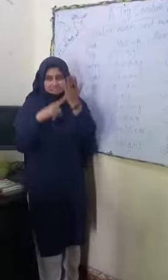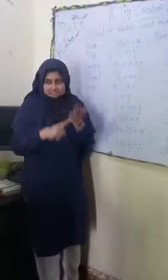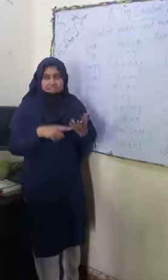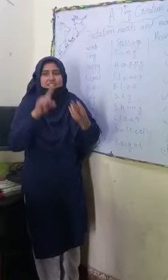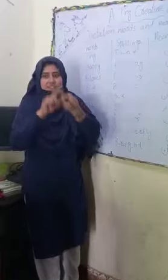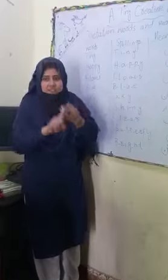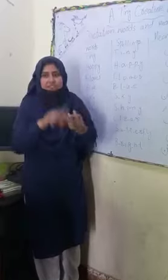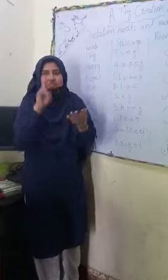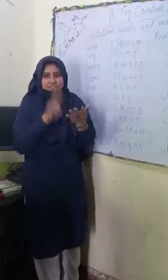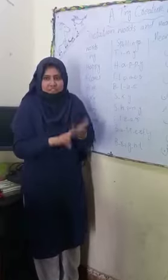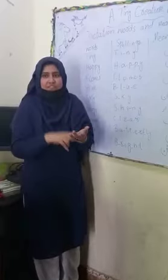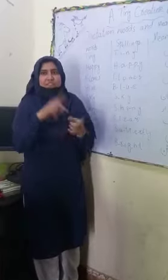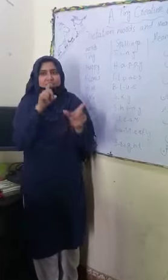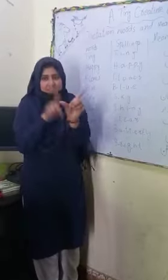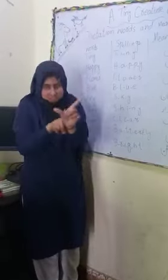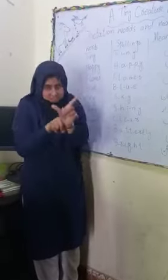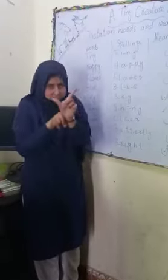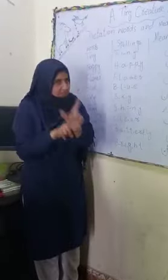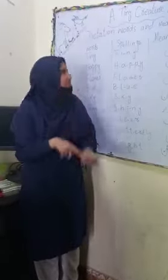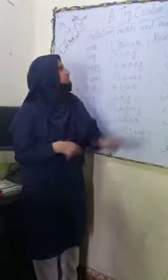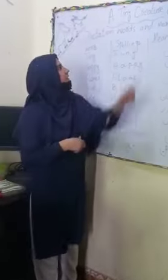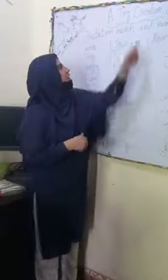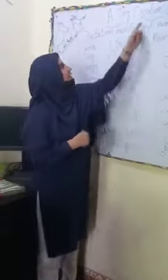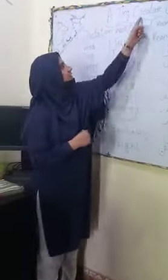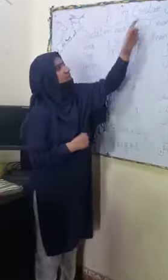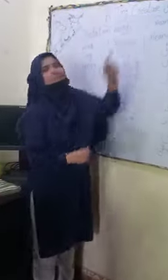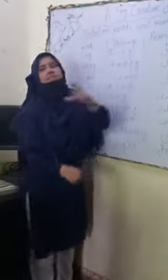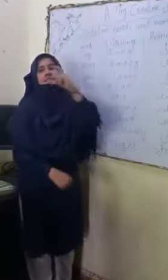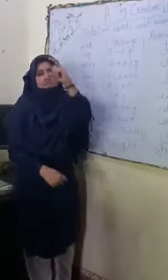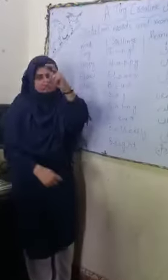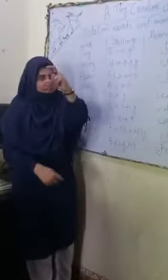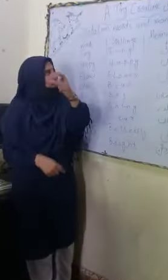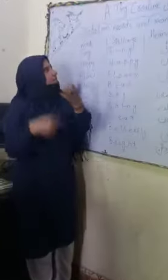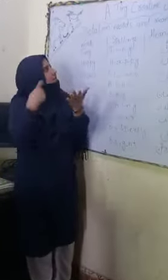creature, tiny tiny creature,